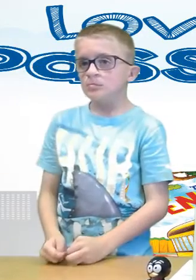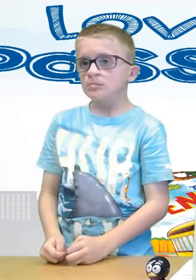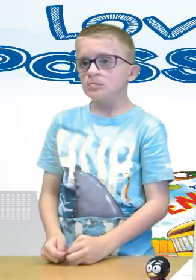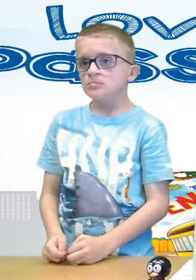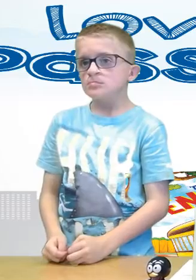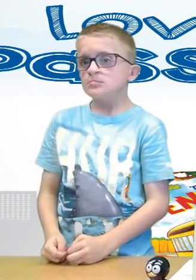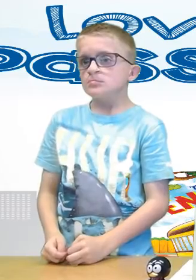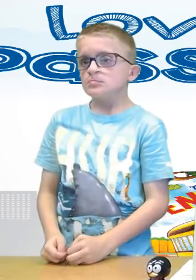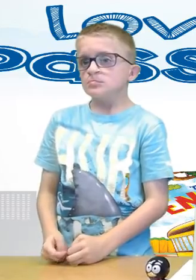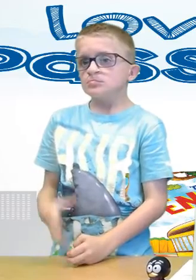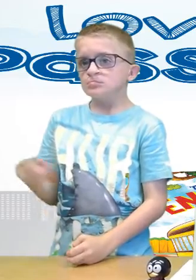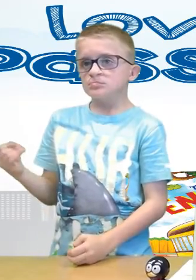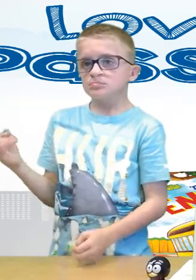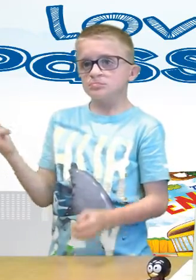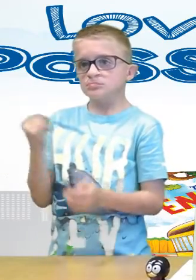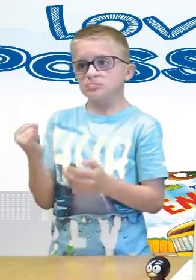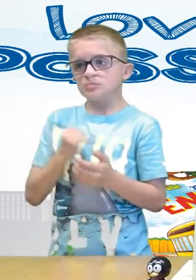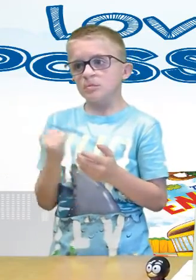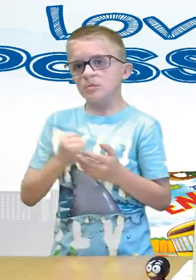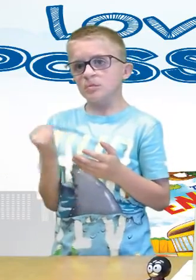and visual art.